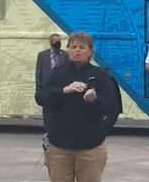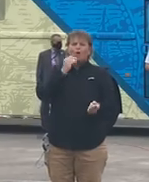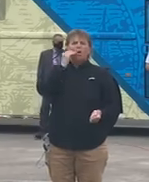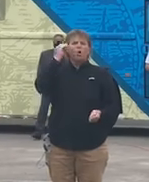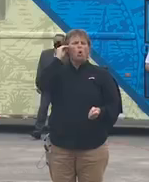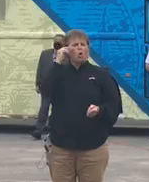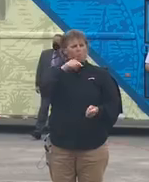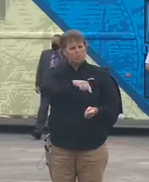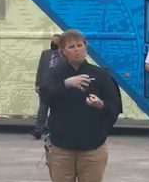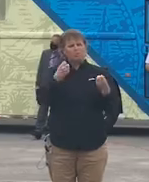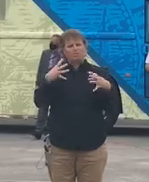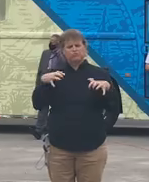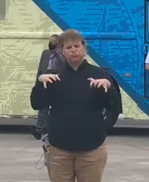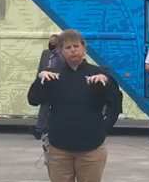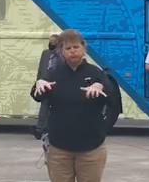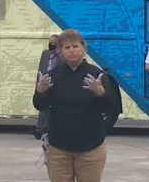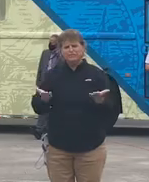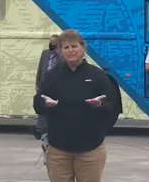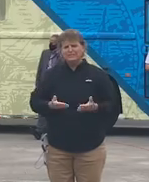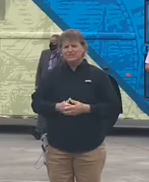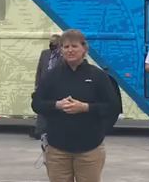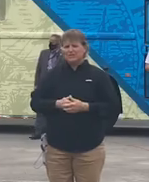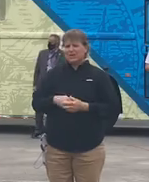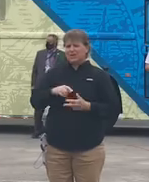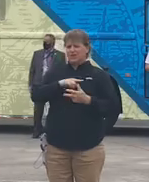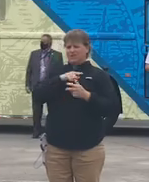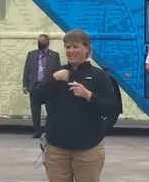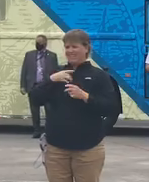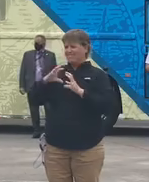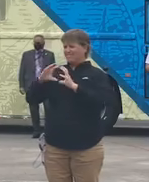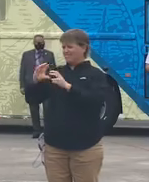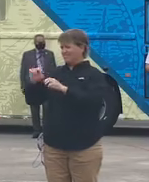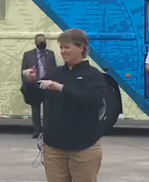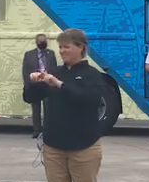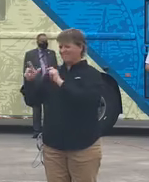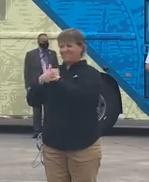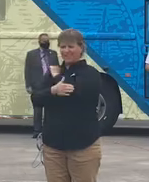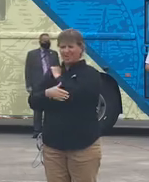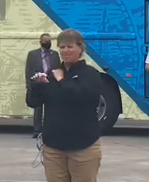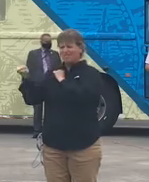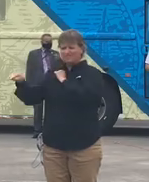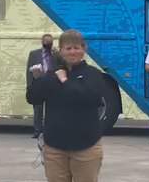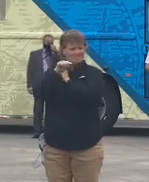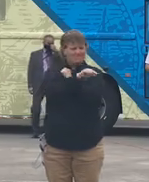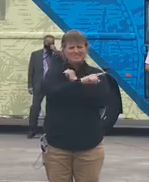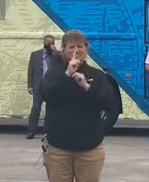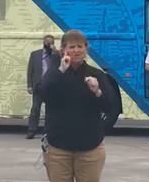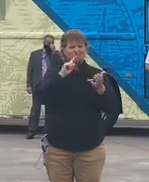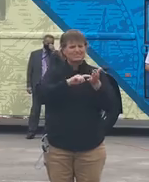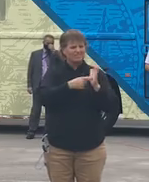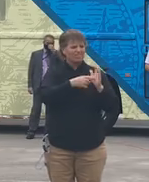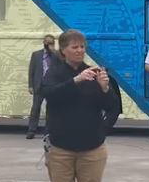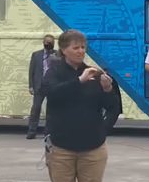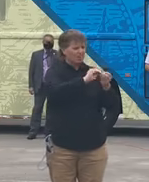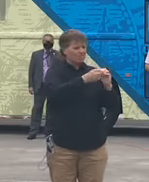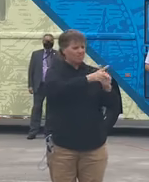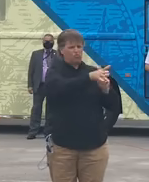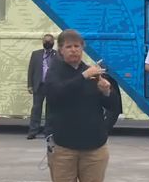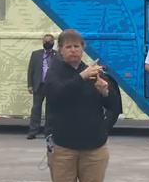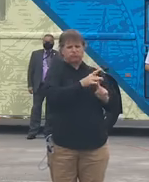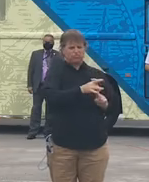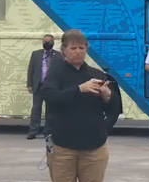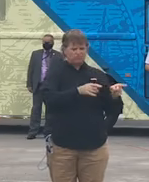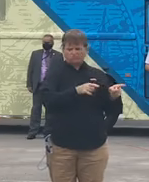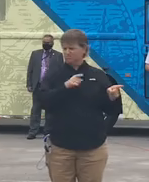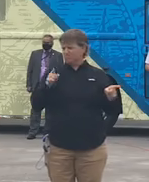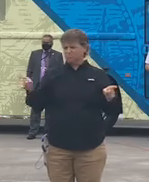3 counties, whenever we see an uptick in cases, it's either a reporting dump where cases had been backlogged, a prison